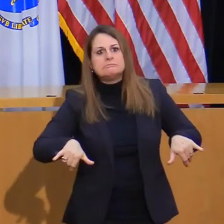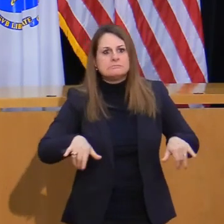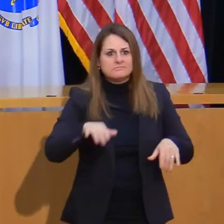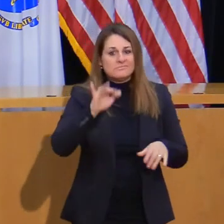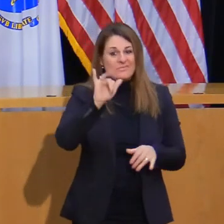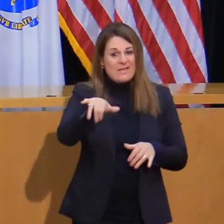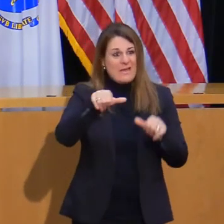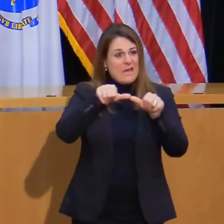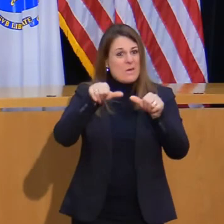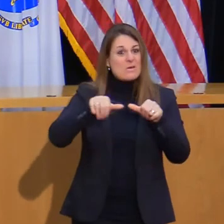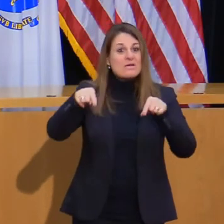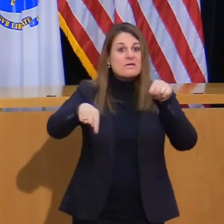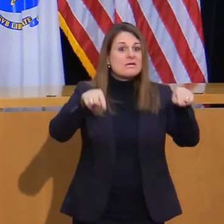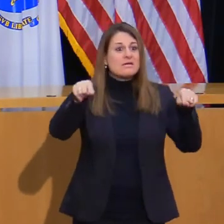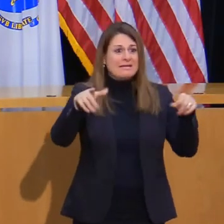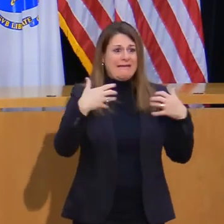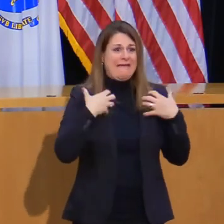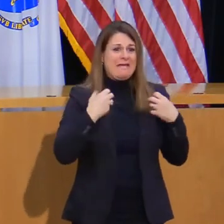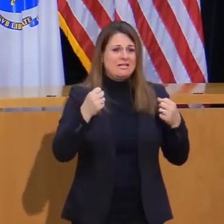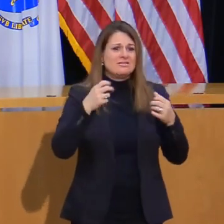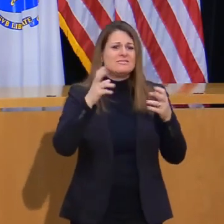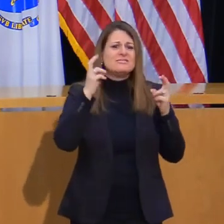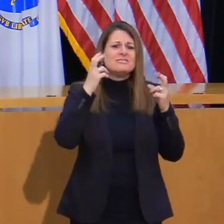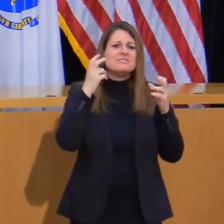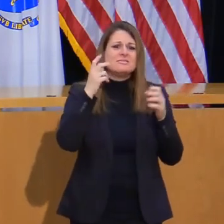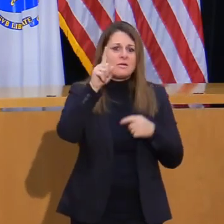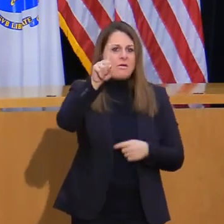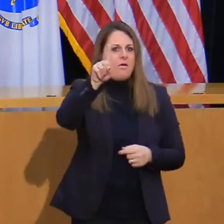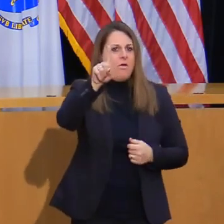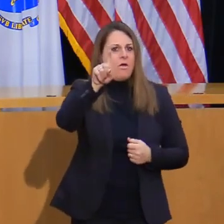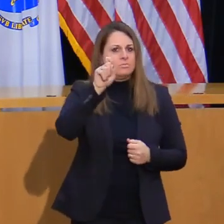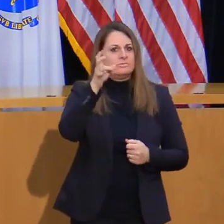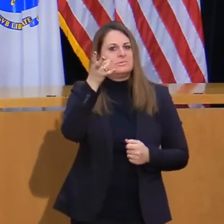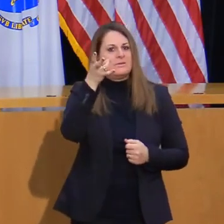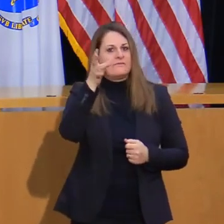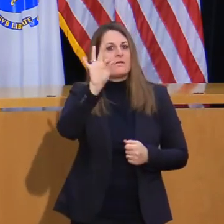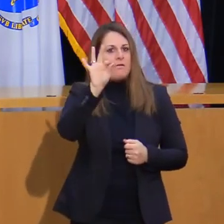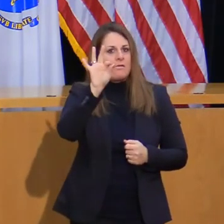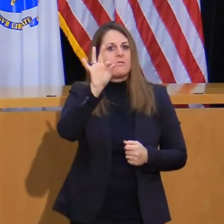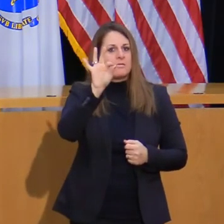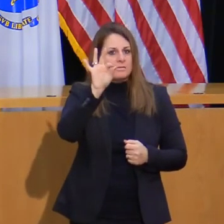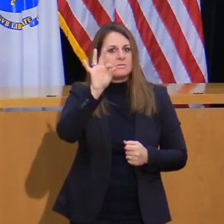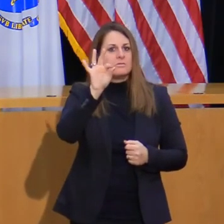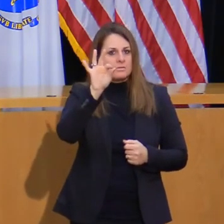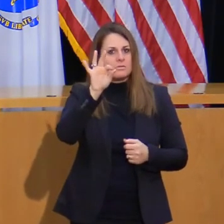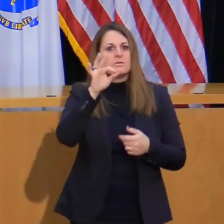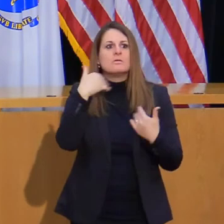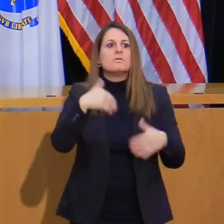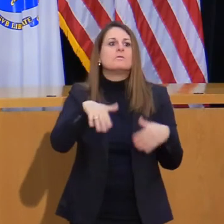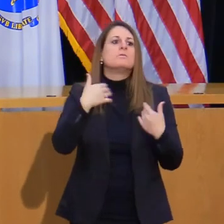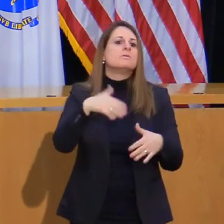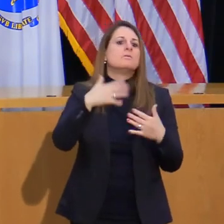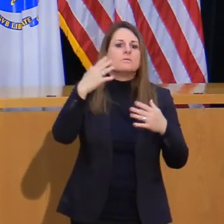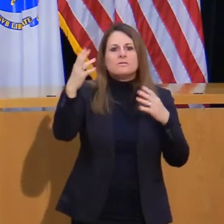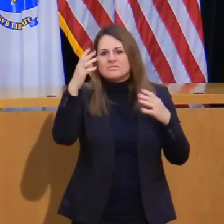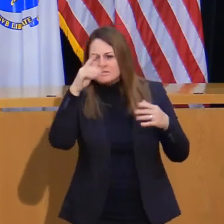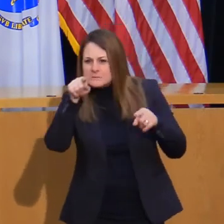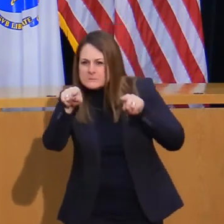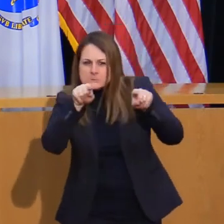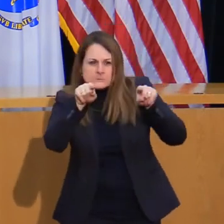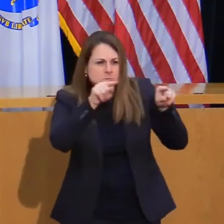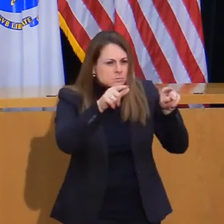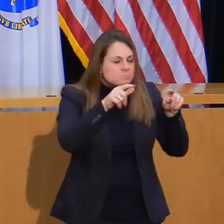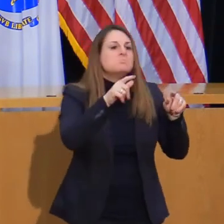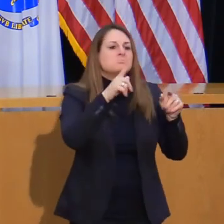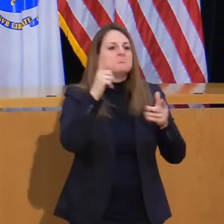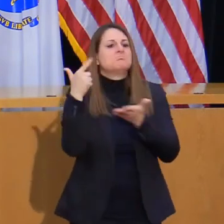for answering the call to action once again to distribute vaccine to some of the most vulnerable populations in their communities, including